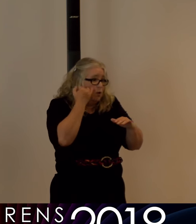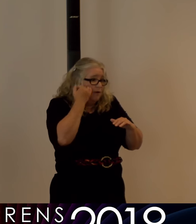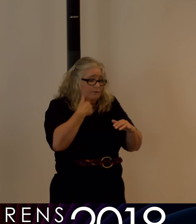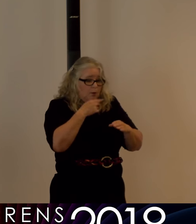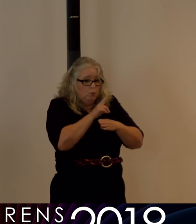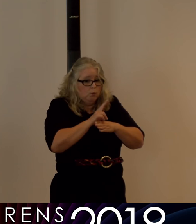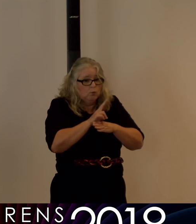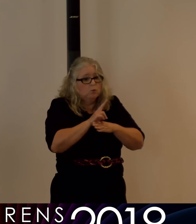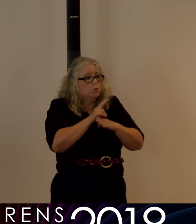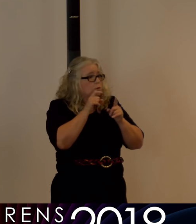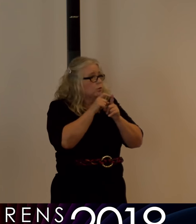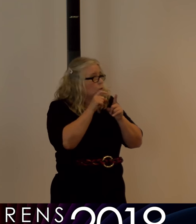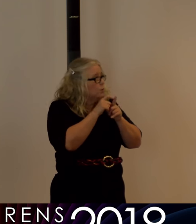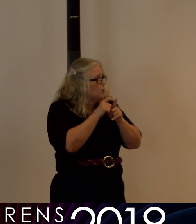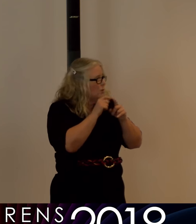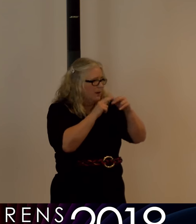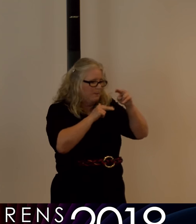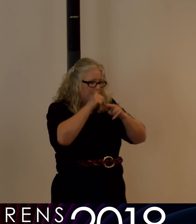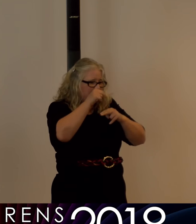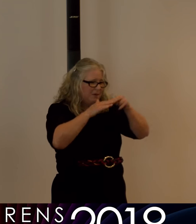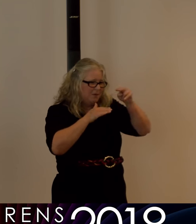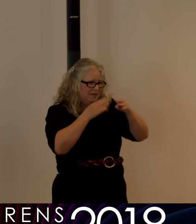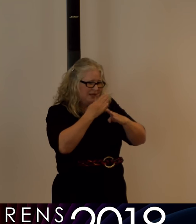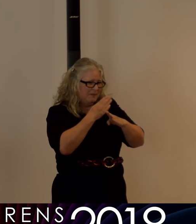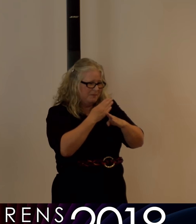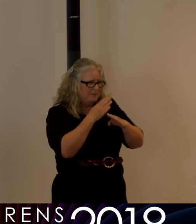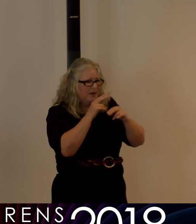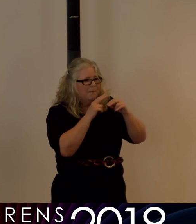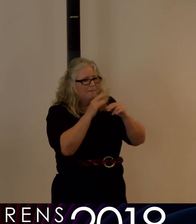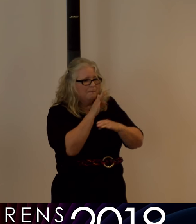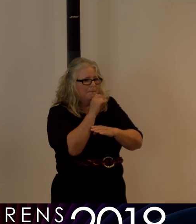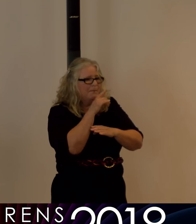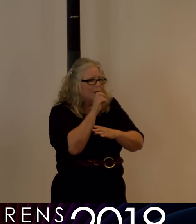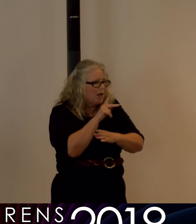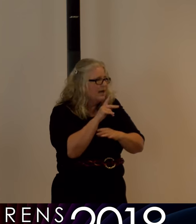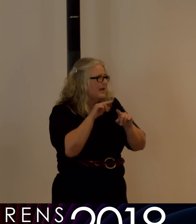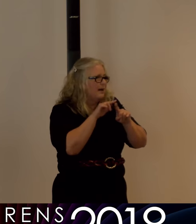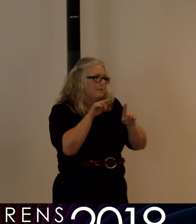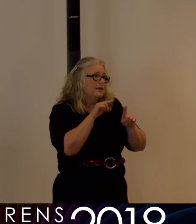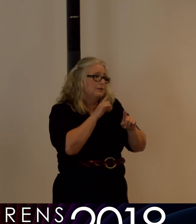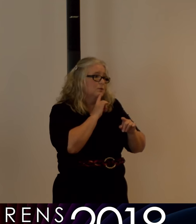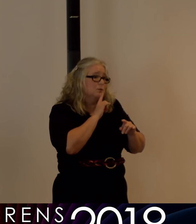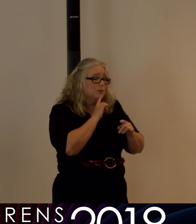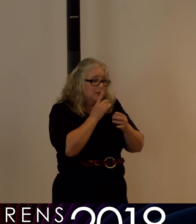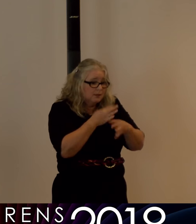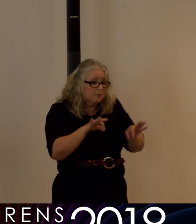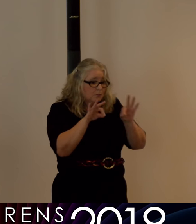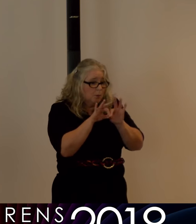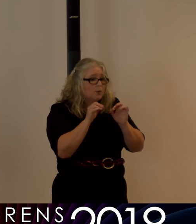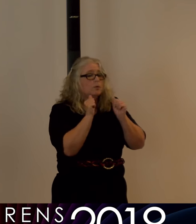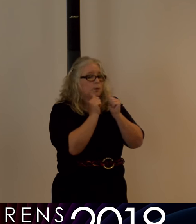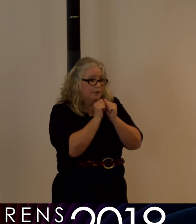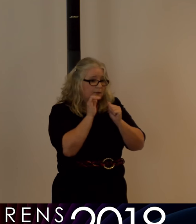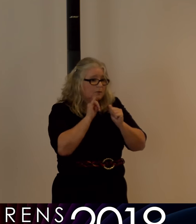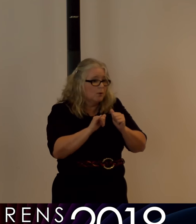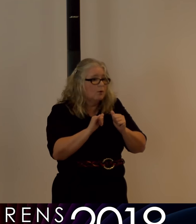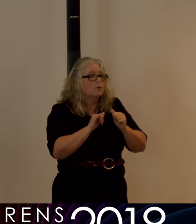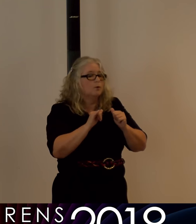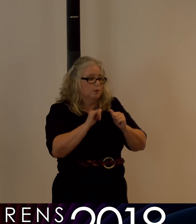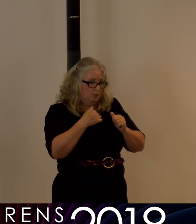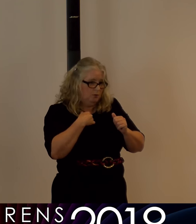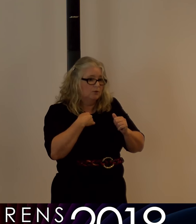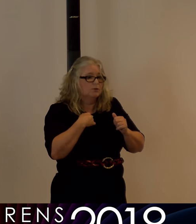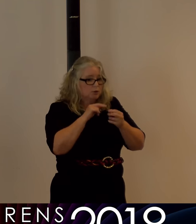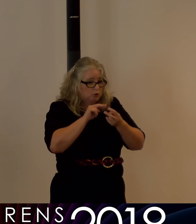it's certainly critical at those early stages for expression of multiple genes in ways that probably have to do with